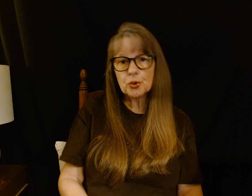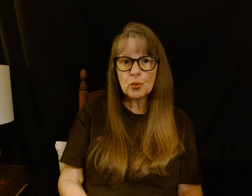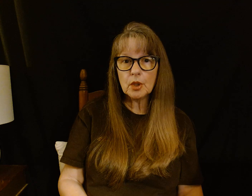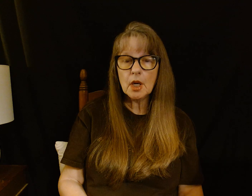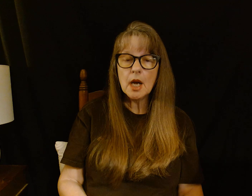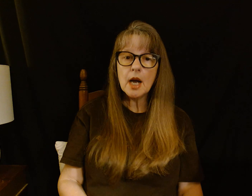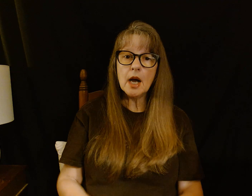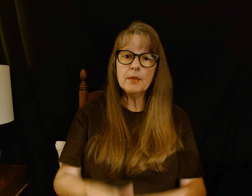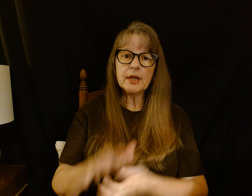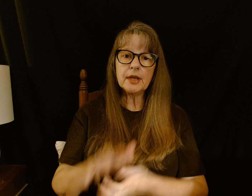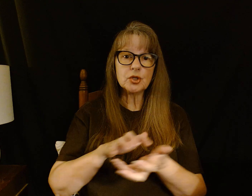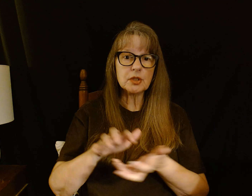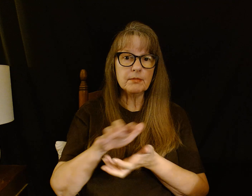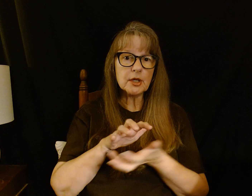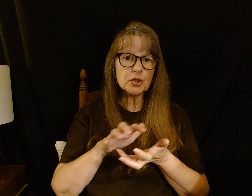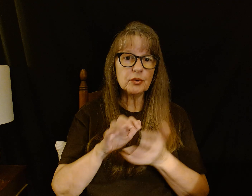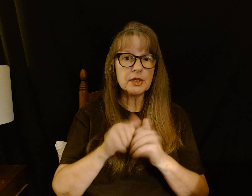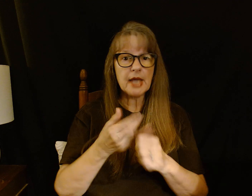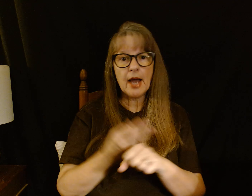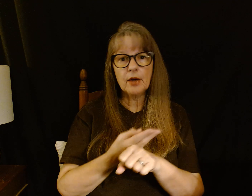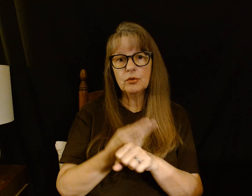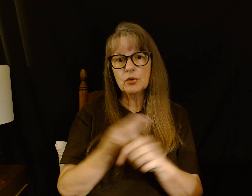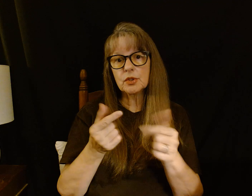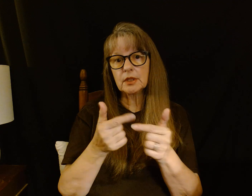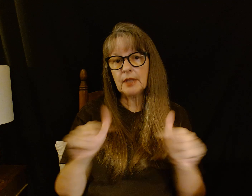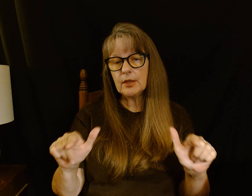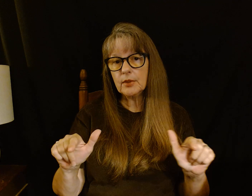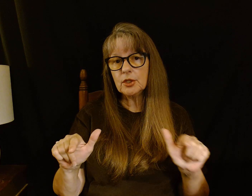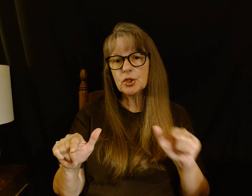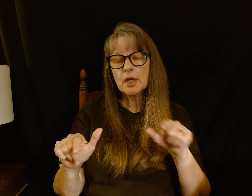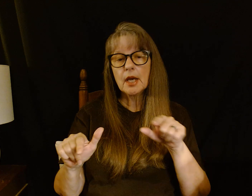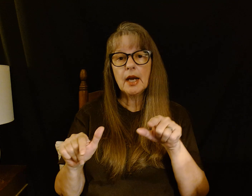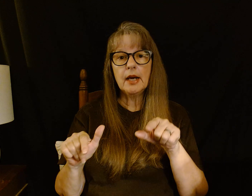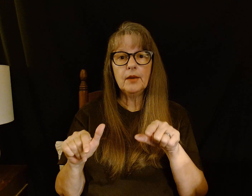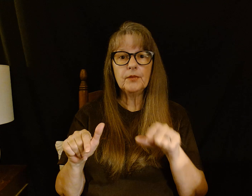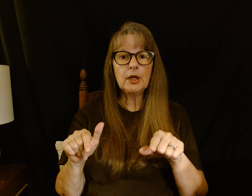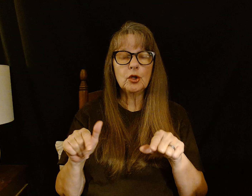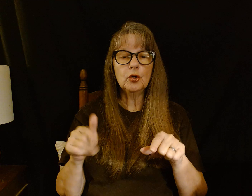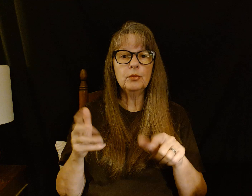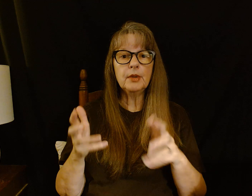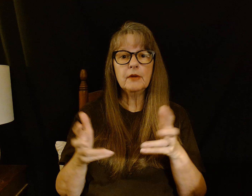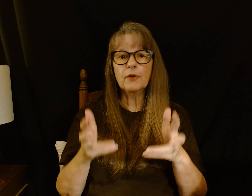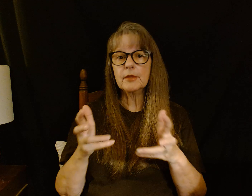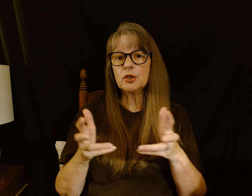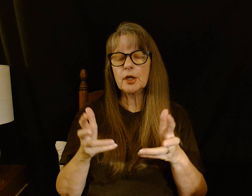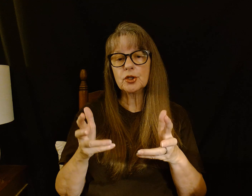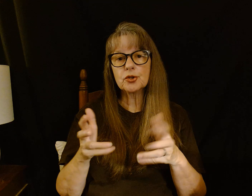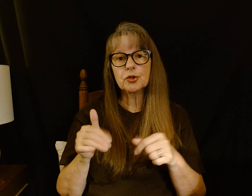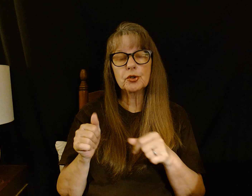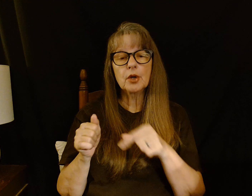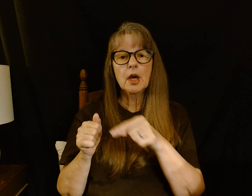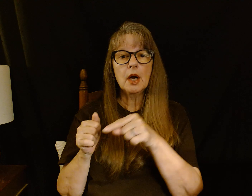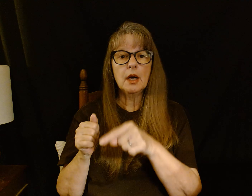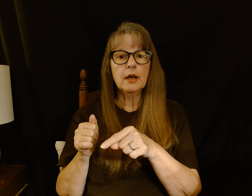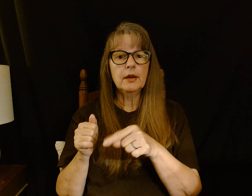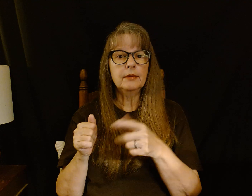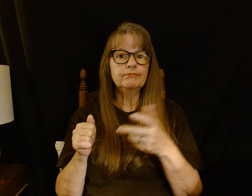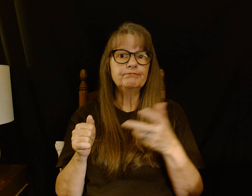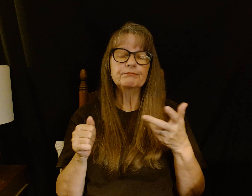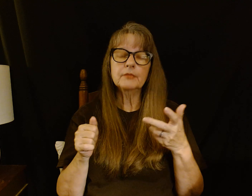sure, because it's just a mixture and it's how you use the language. And it could be from a gesture. I'm